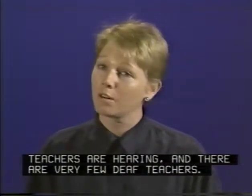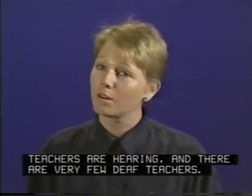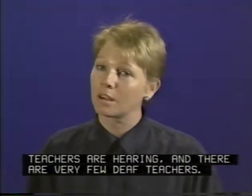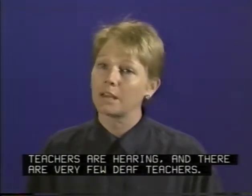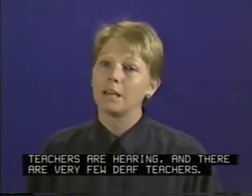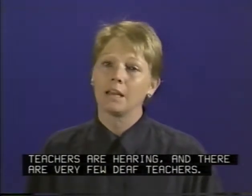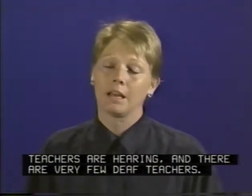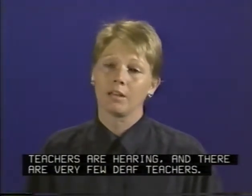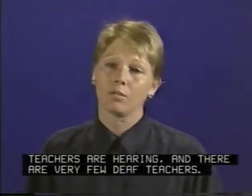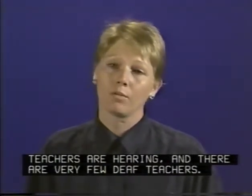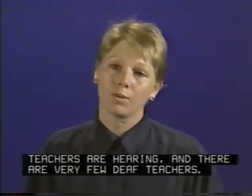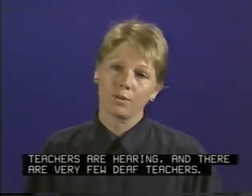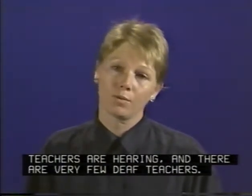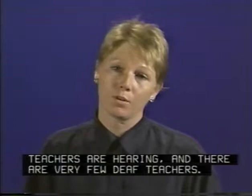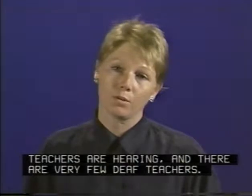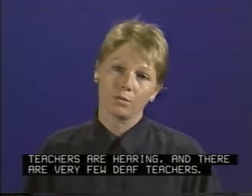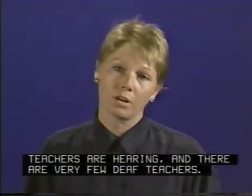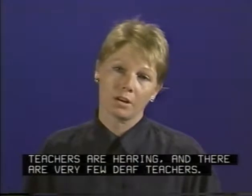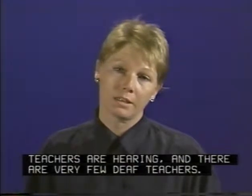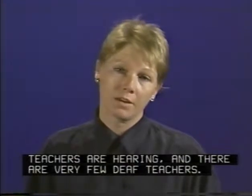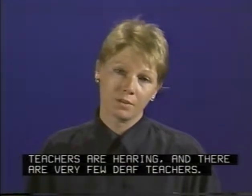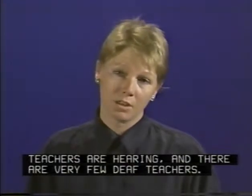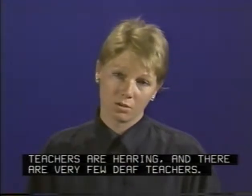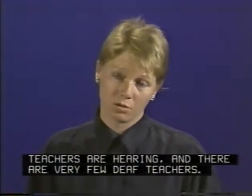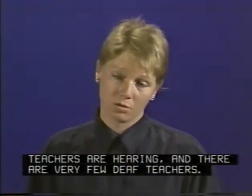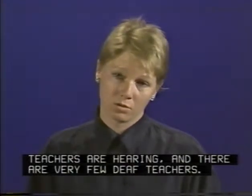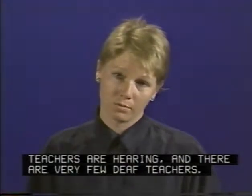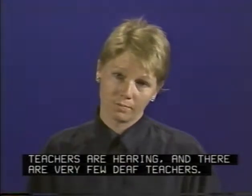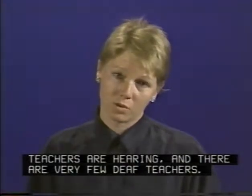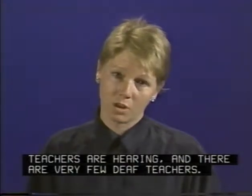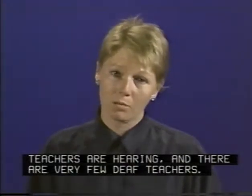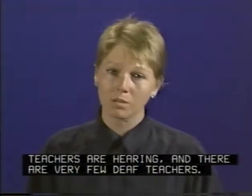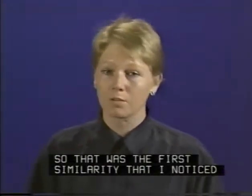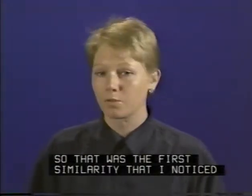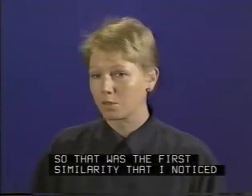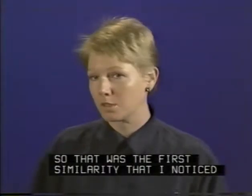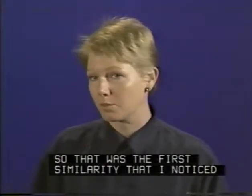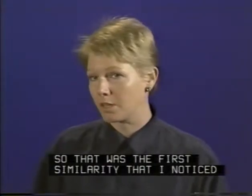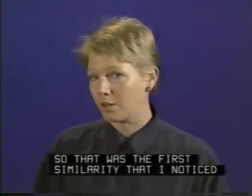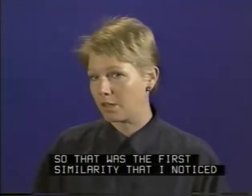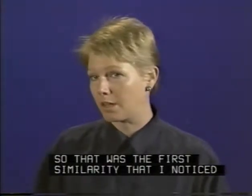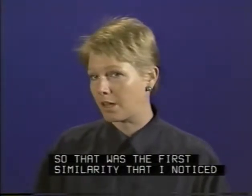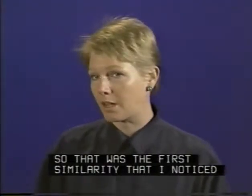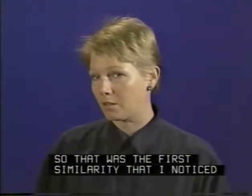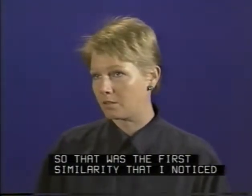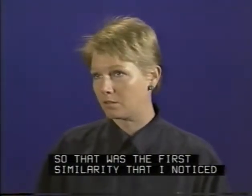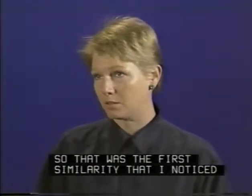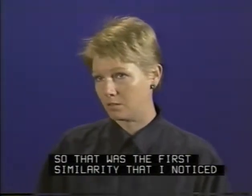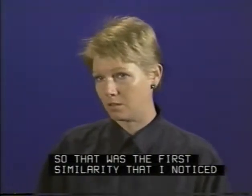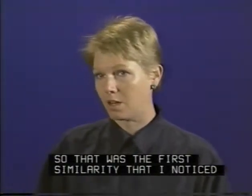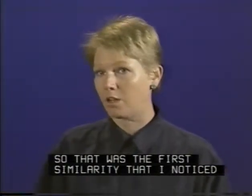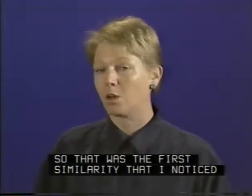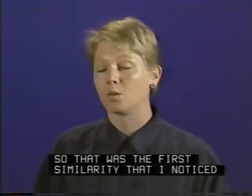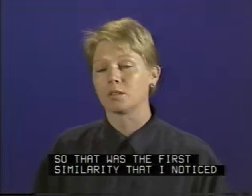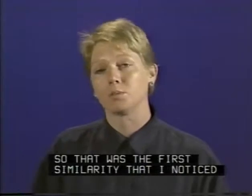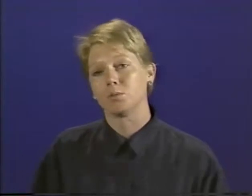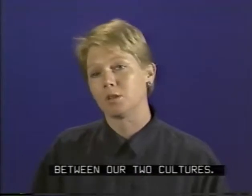hearing and there are very few deaf teachers. So that was the first similarity that I noticed between our